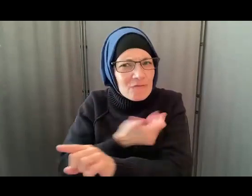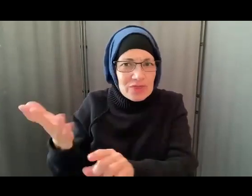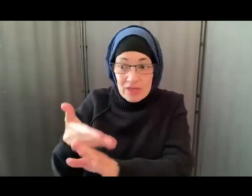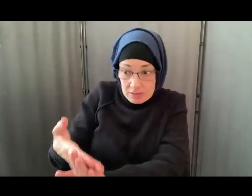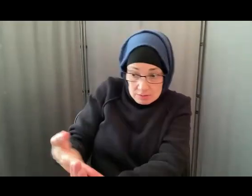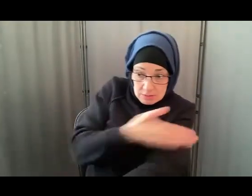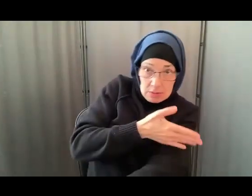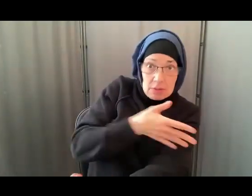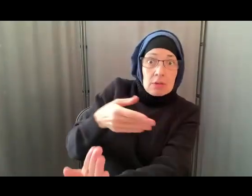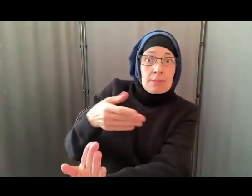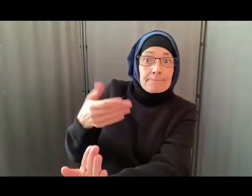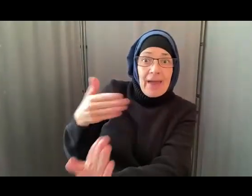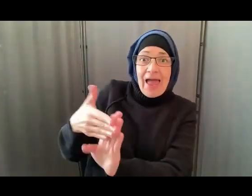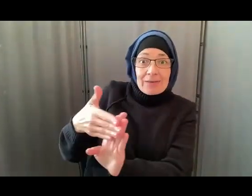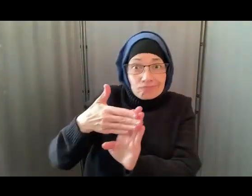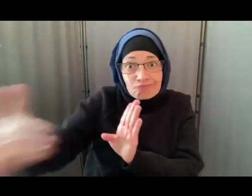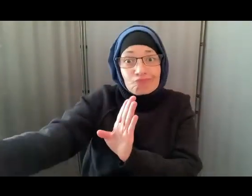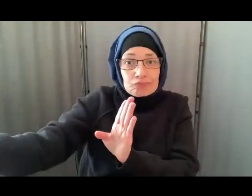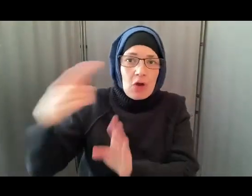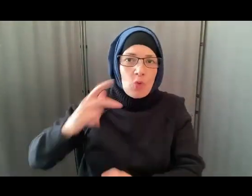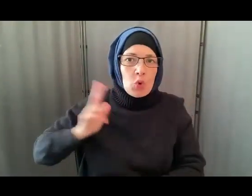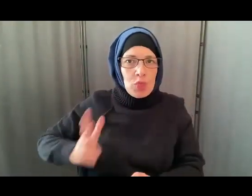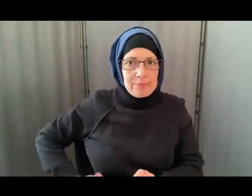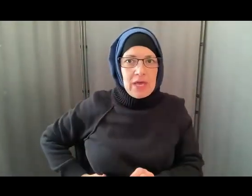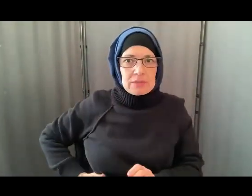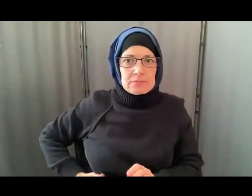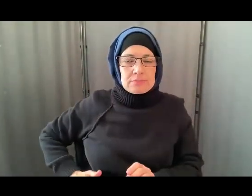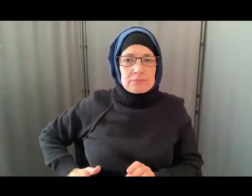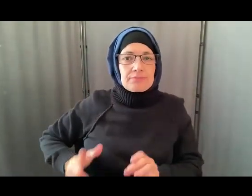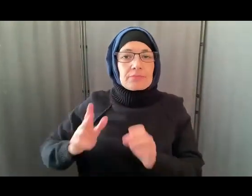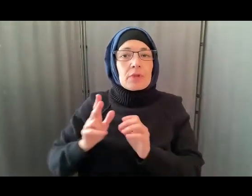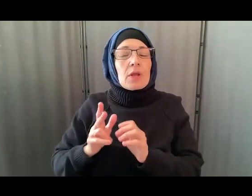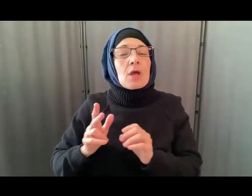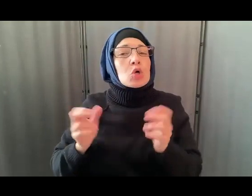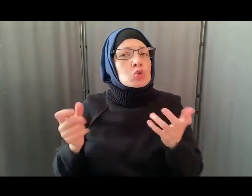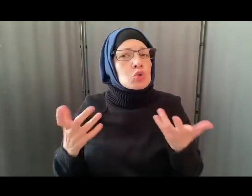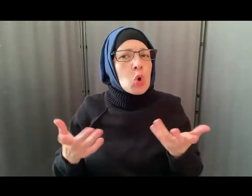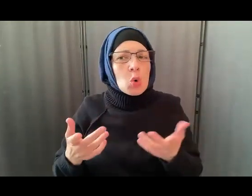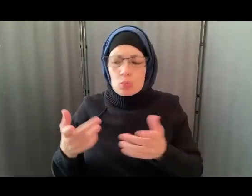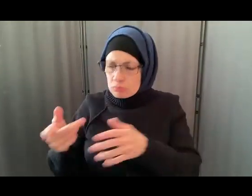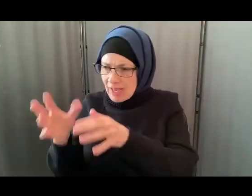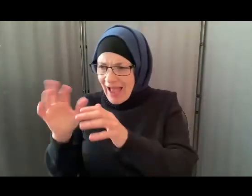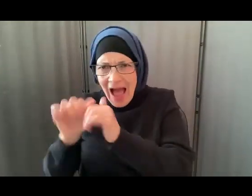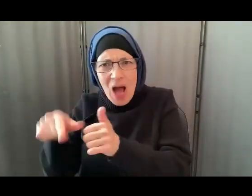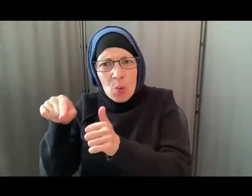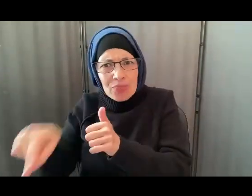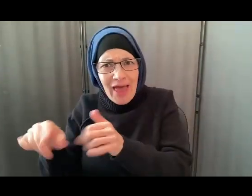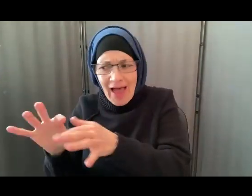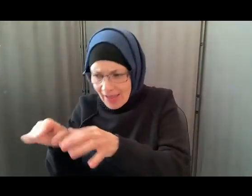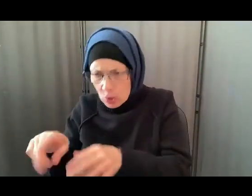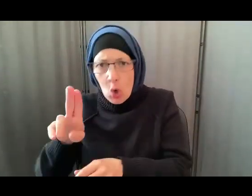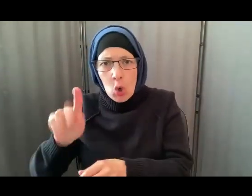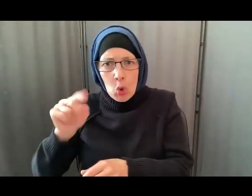So what is the relevance of the story of Uthman to this ayah, ayah number 2 in Surah